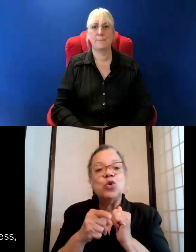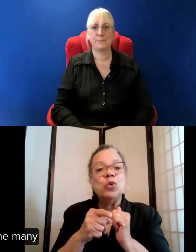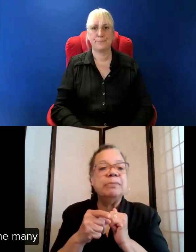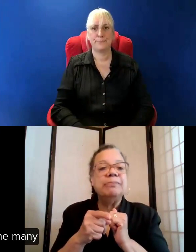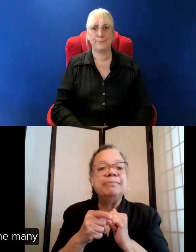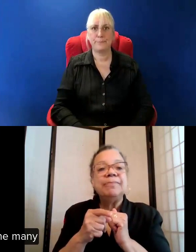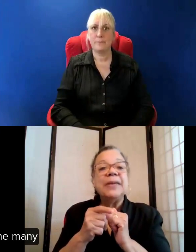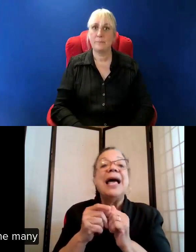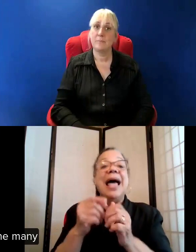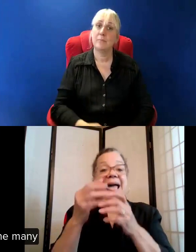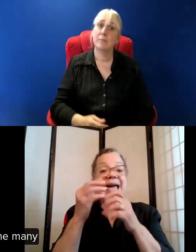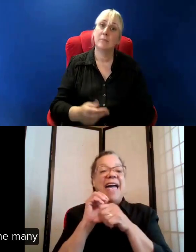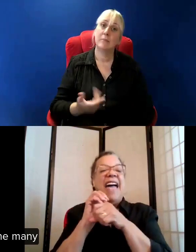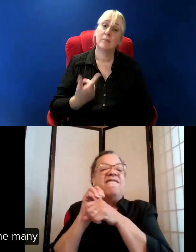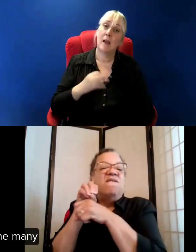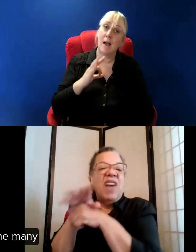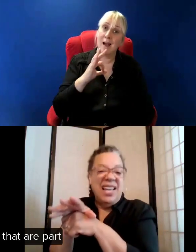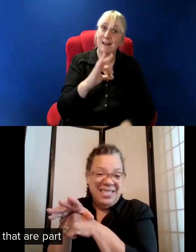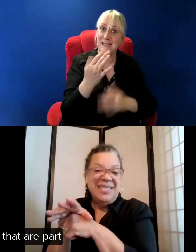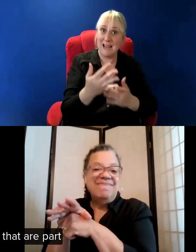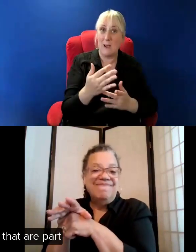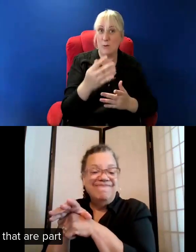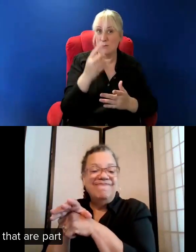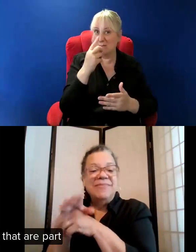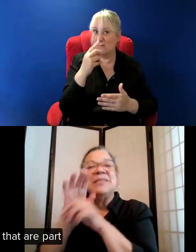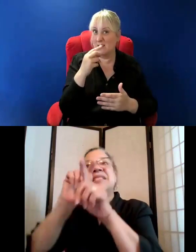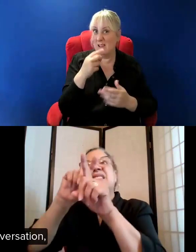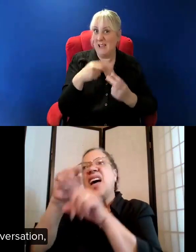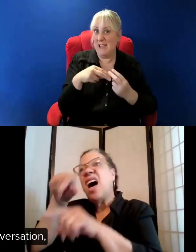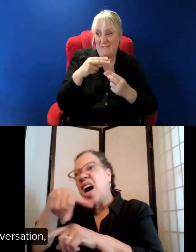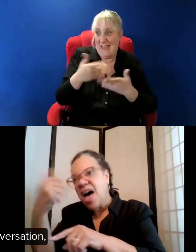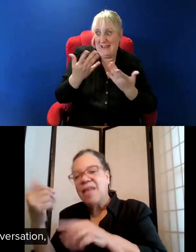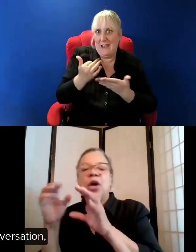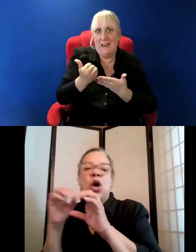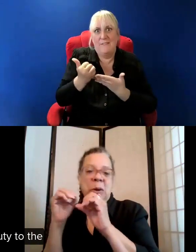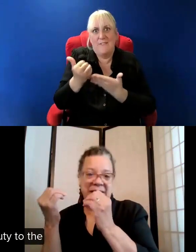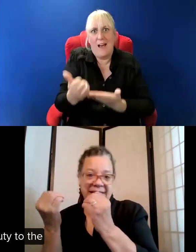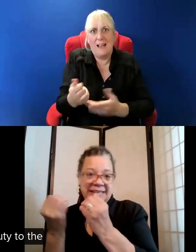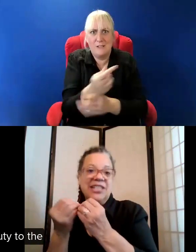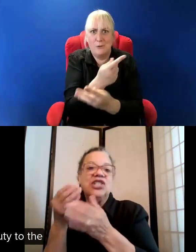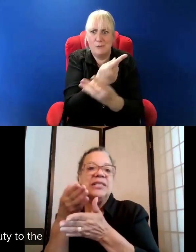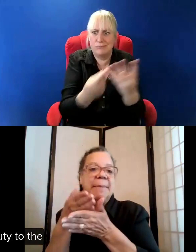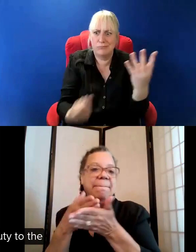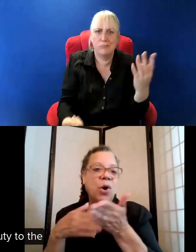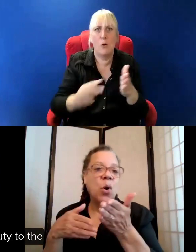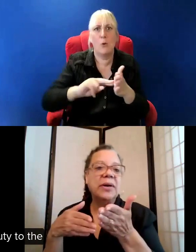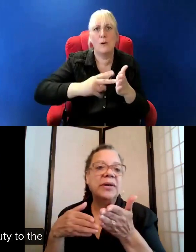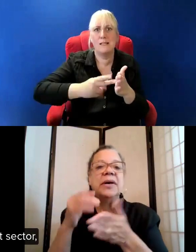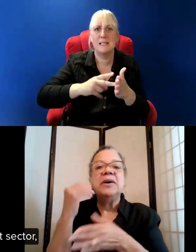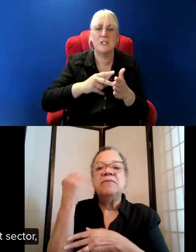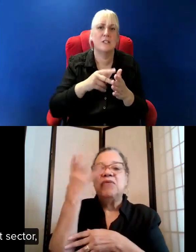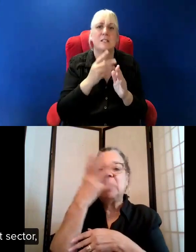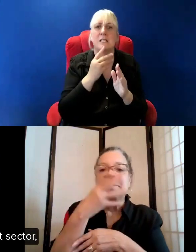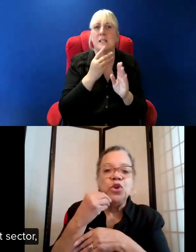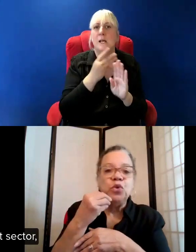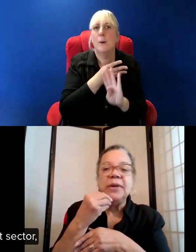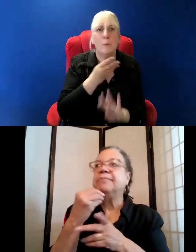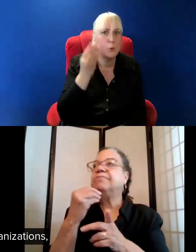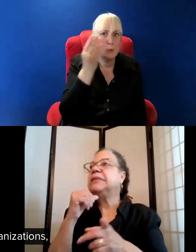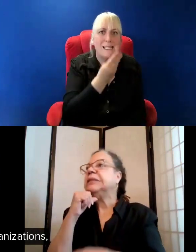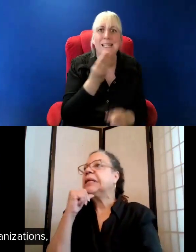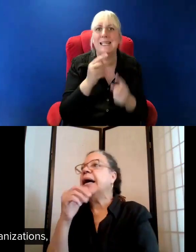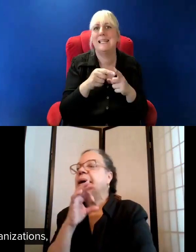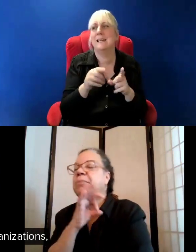I guess, advise the many organizations that are part of this conversation, from beauty to the nonprofit